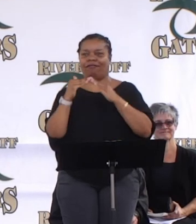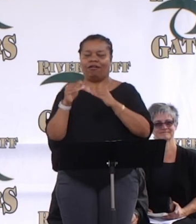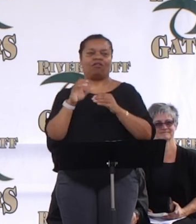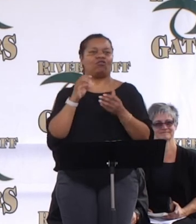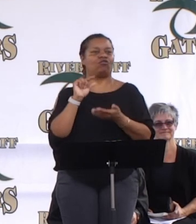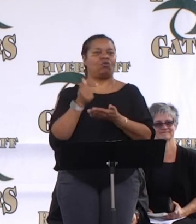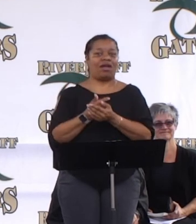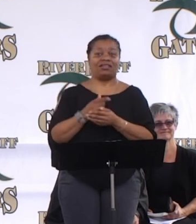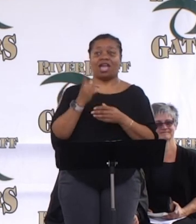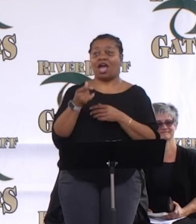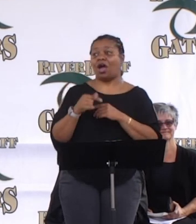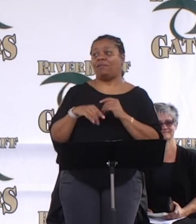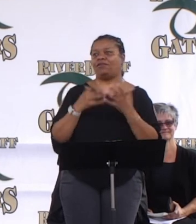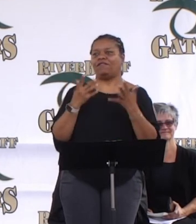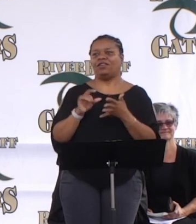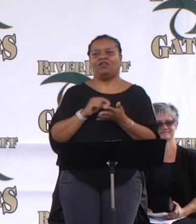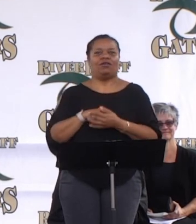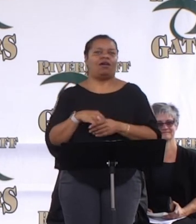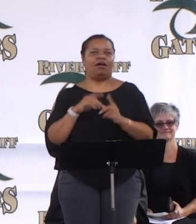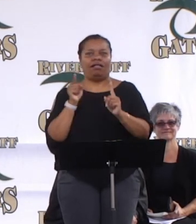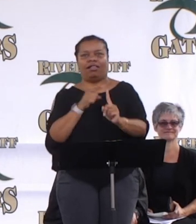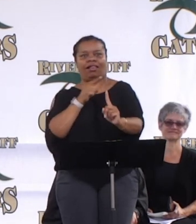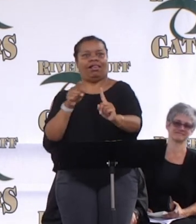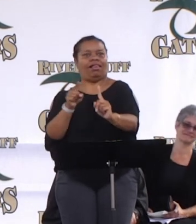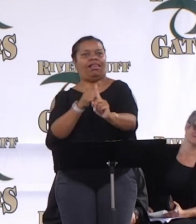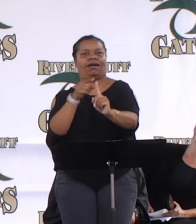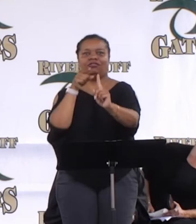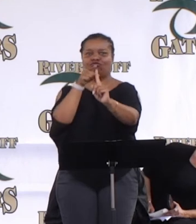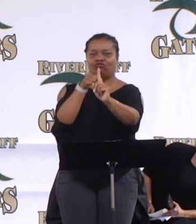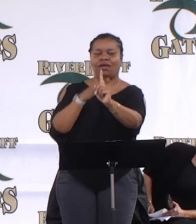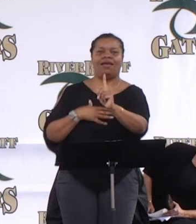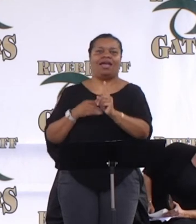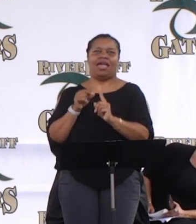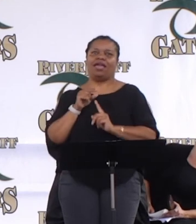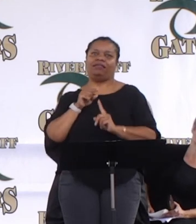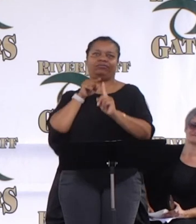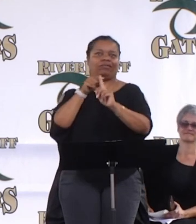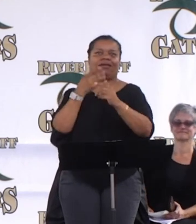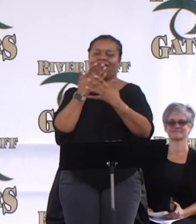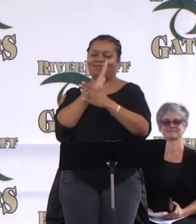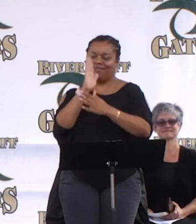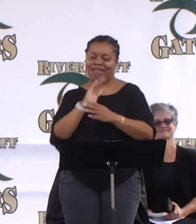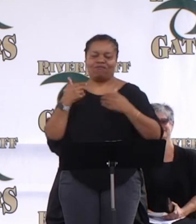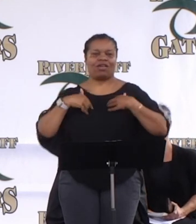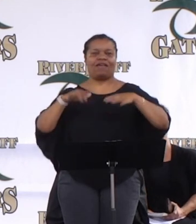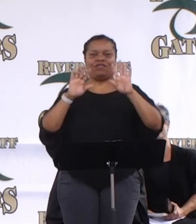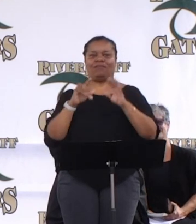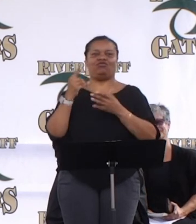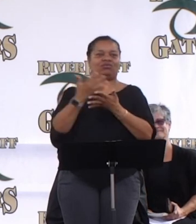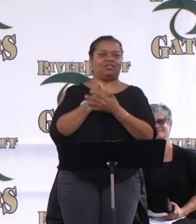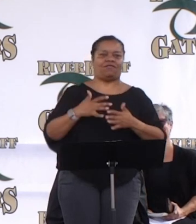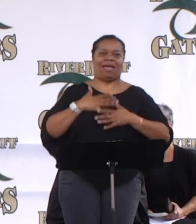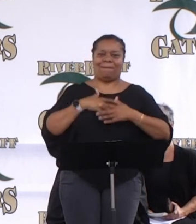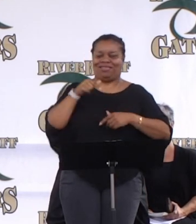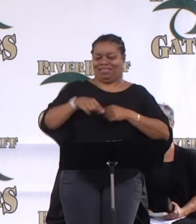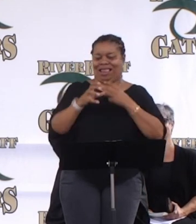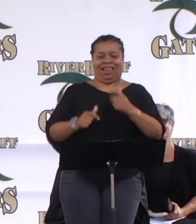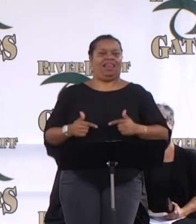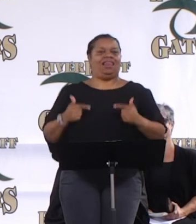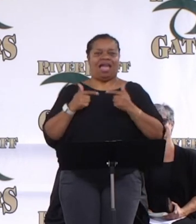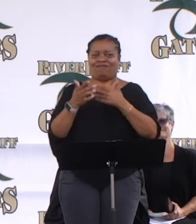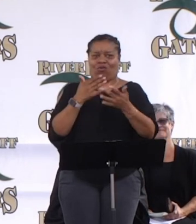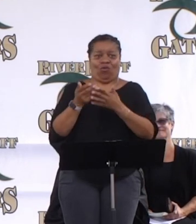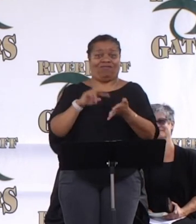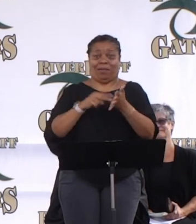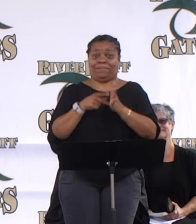books include pages of chasing your wildest dreams, reaching for the stars, and never giving up. You are all deserving of happiness in this life, and whatever that